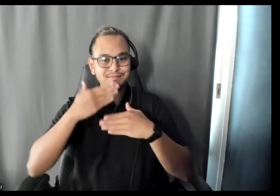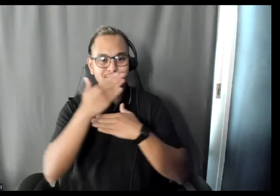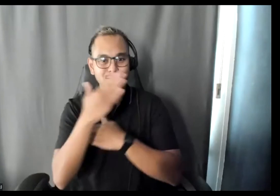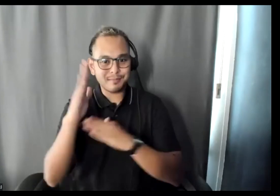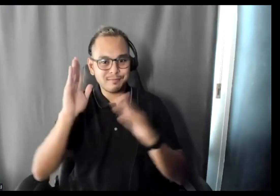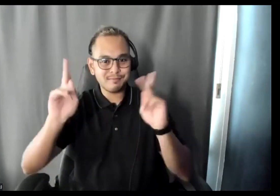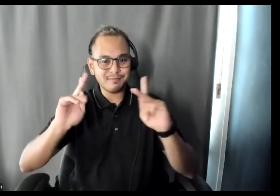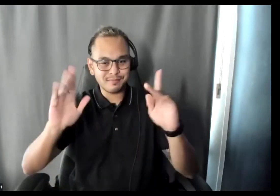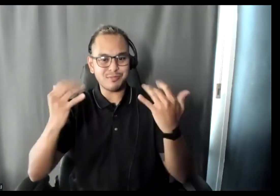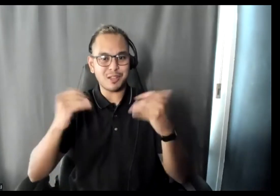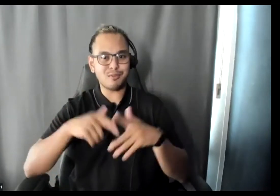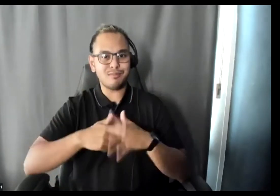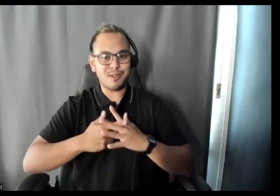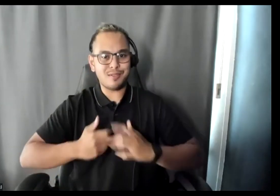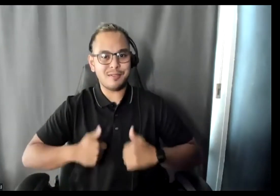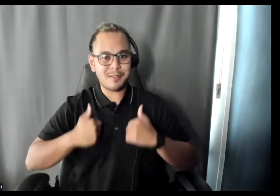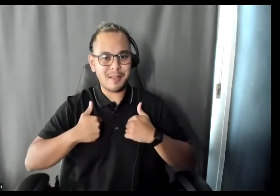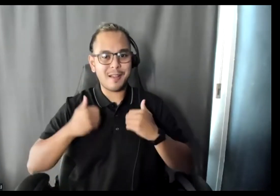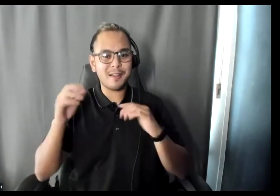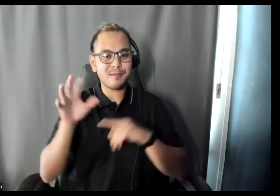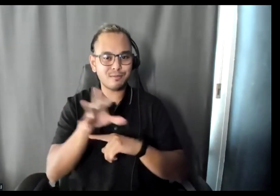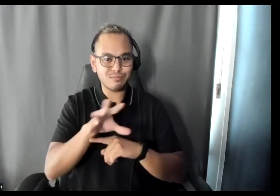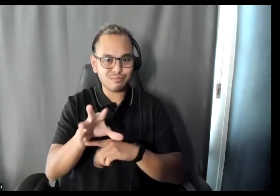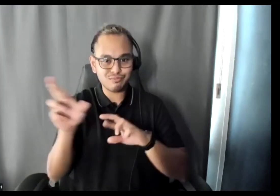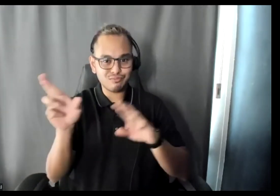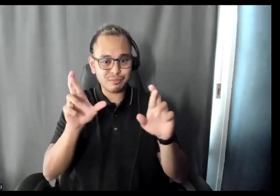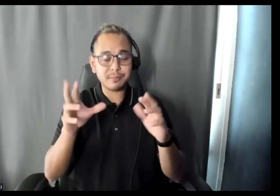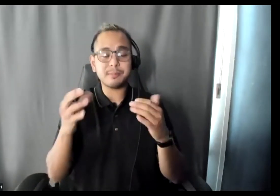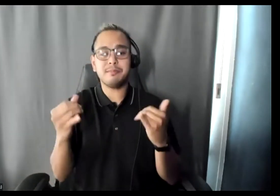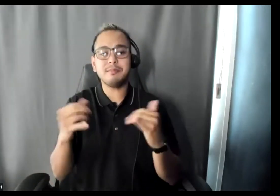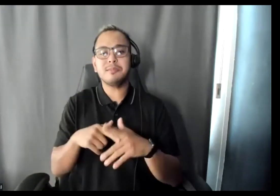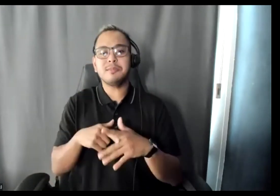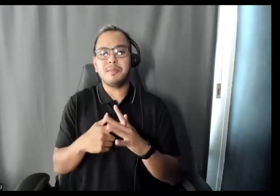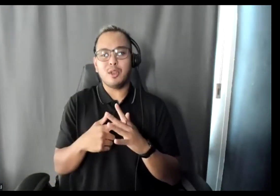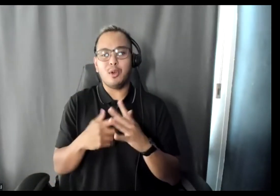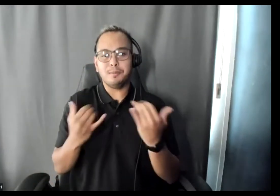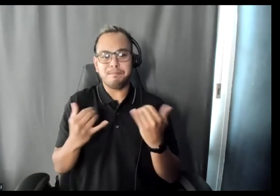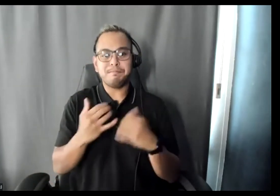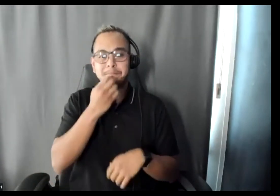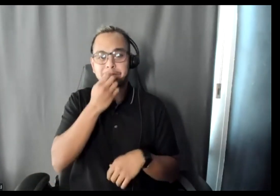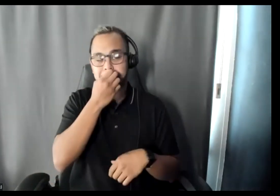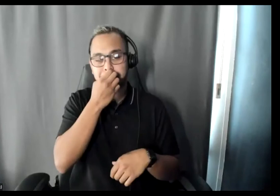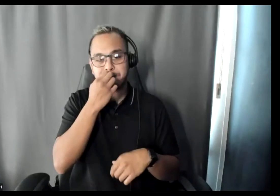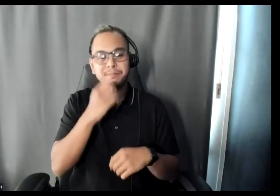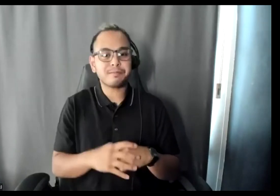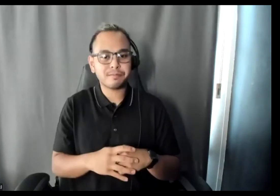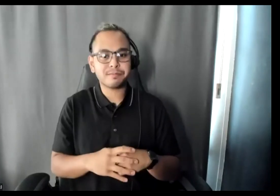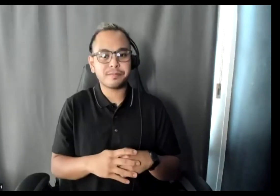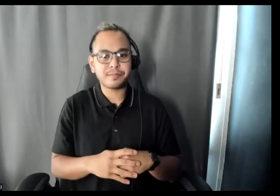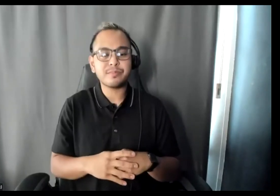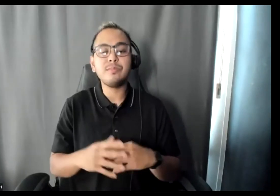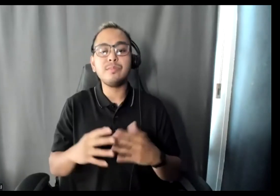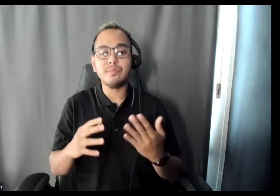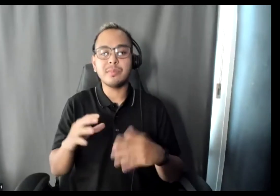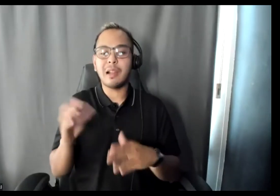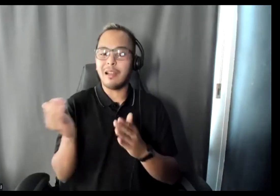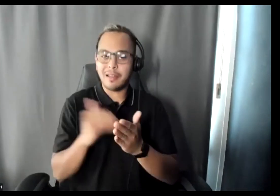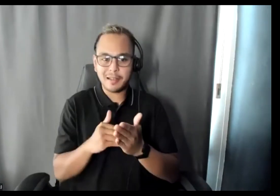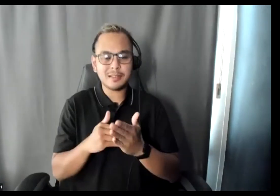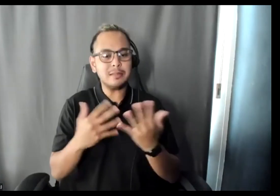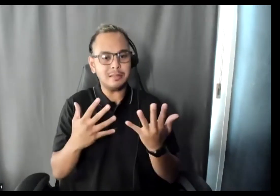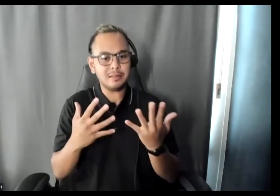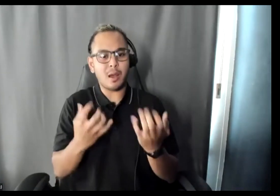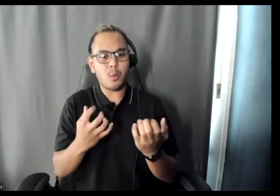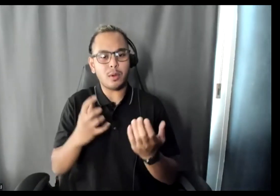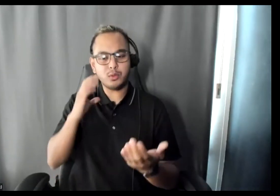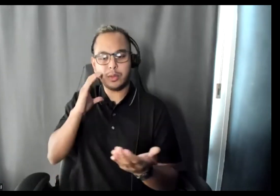go. So I am prepared today to begin to kick us off today. And as I started by saying before, I can't help but just acknowledge the moment